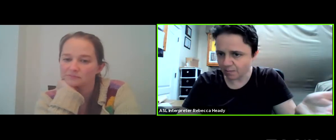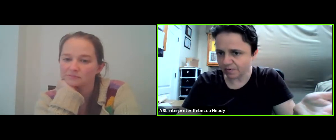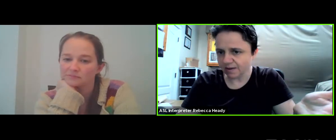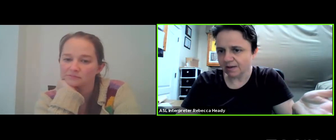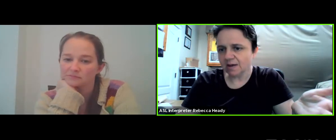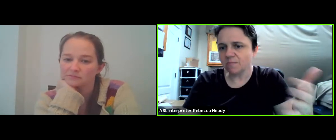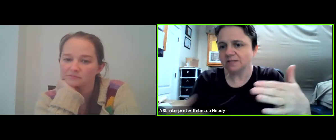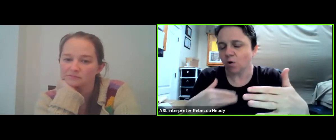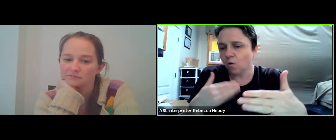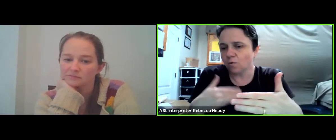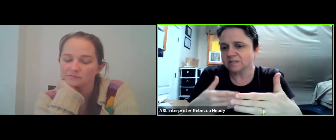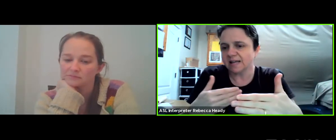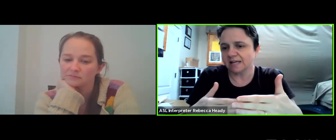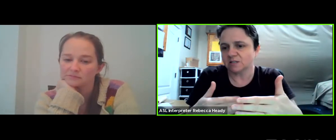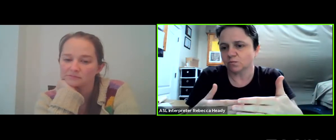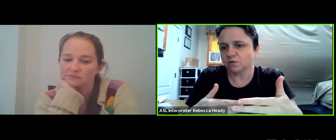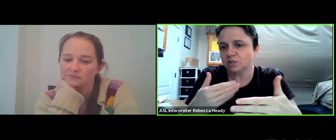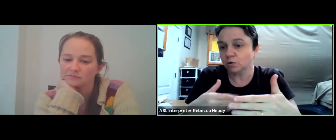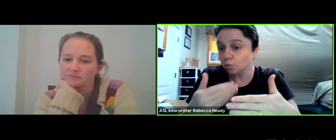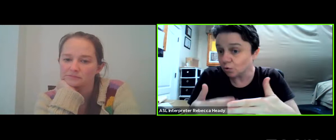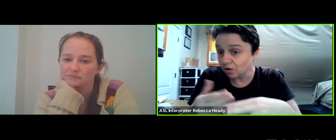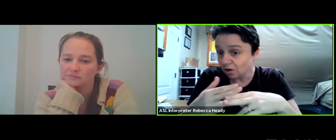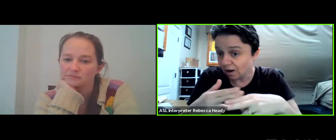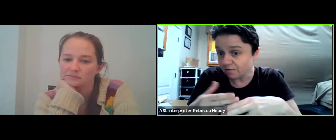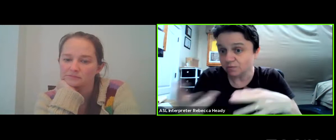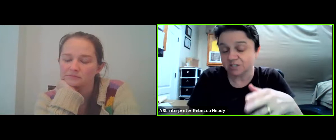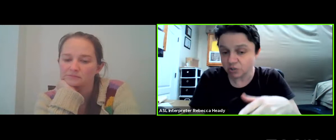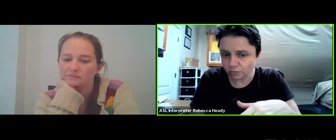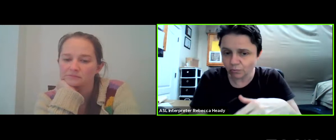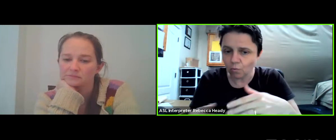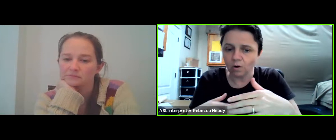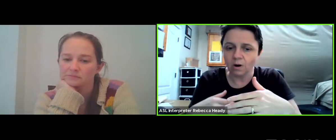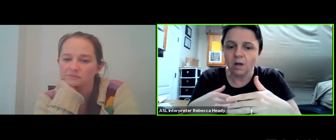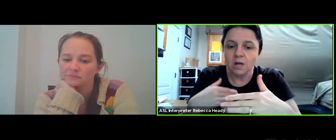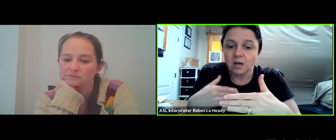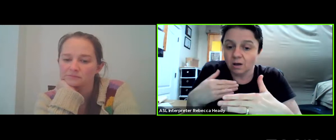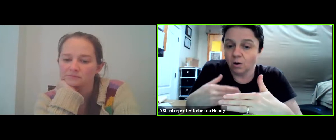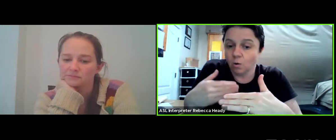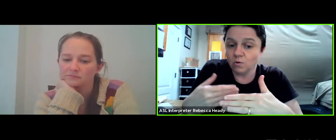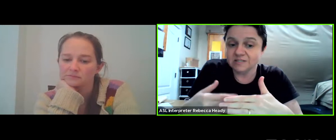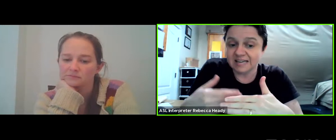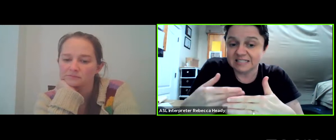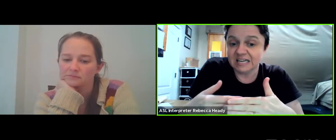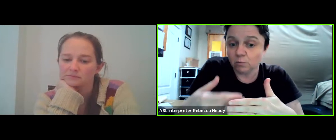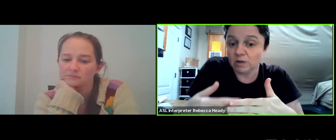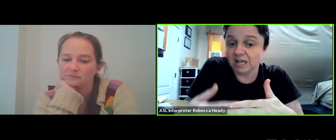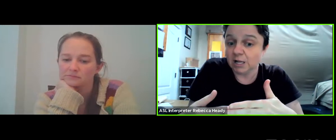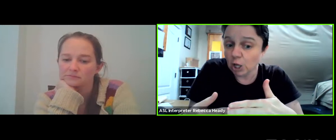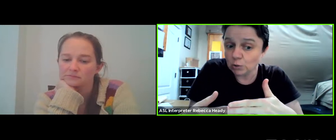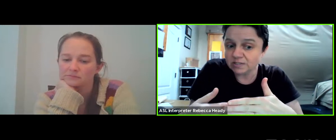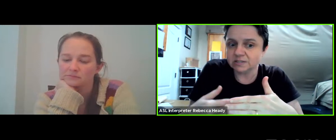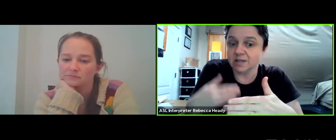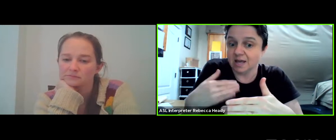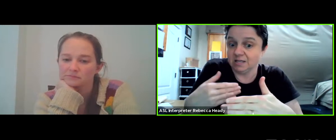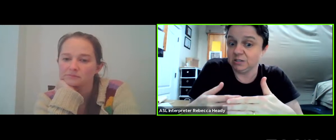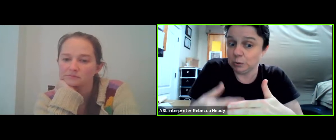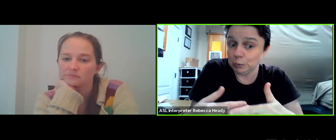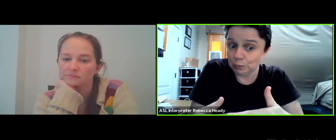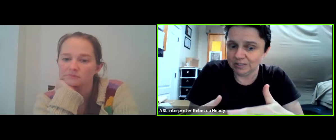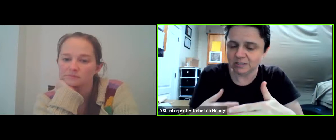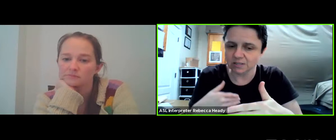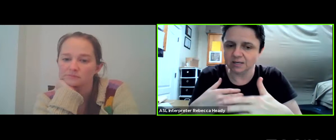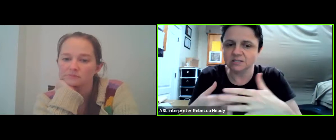on the setup, it means almost like it's soon. I've used soon, or almost like it's getting really close,